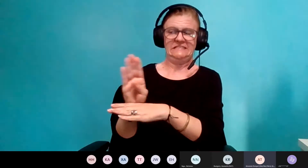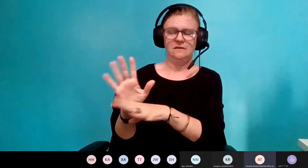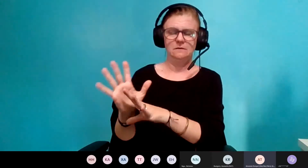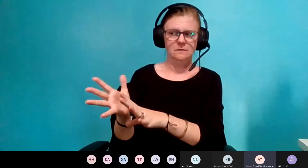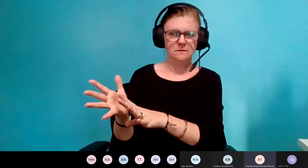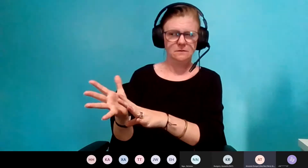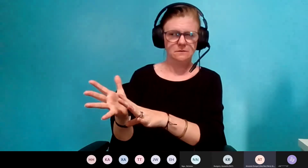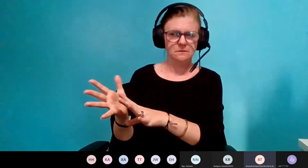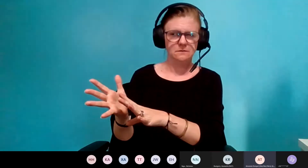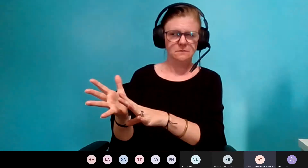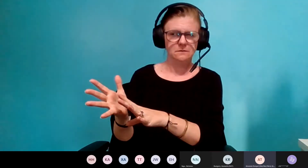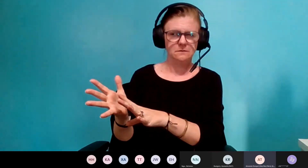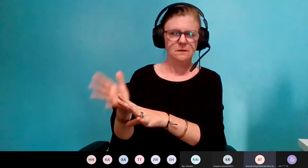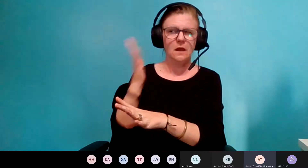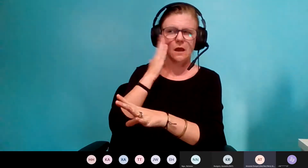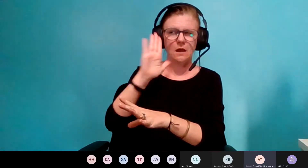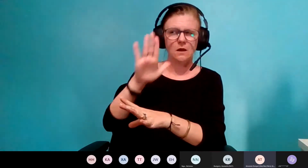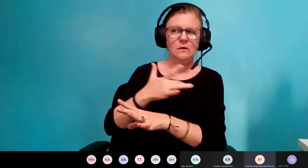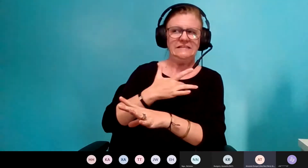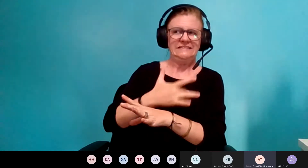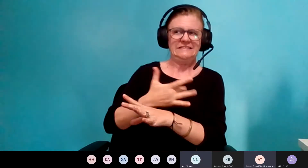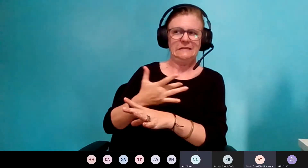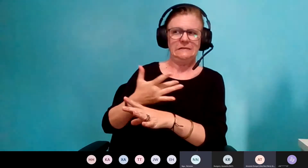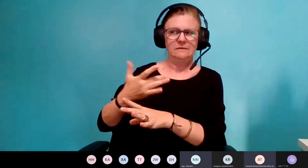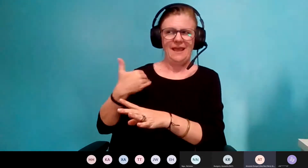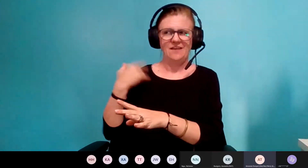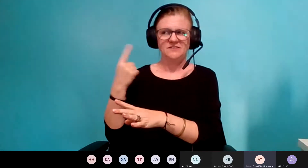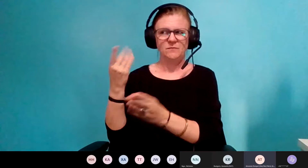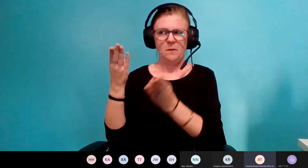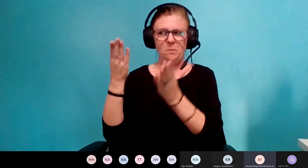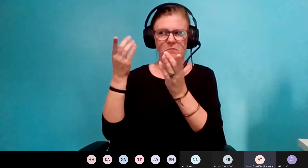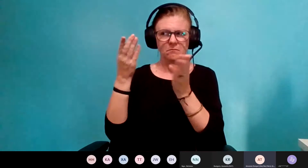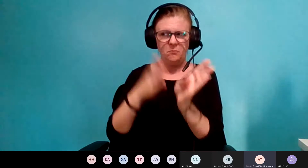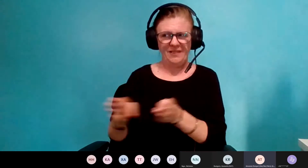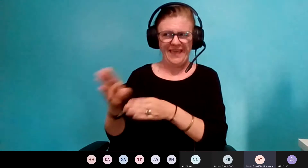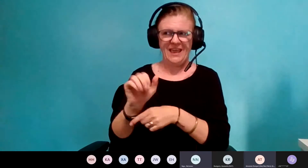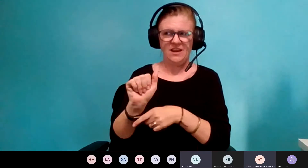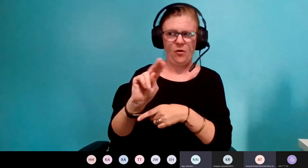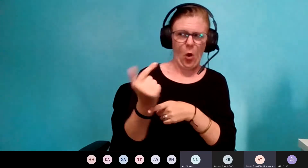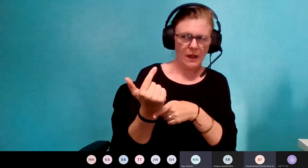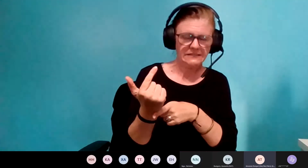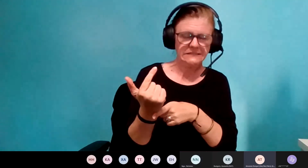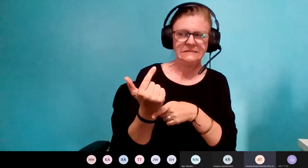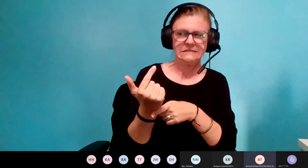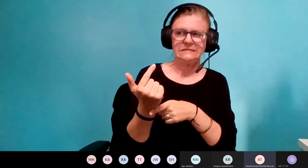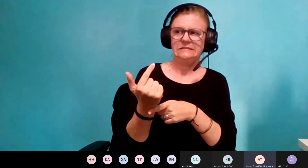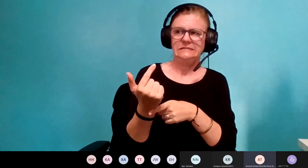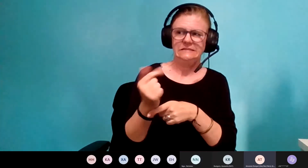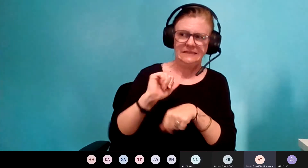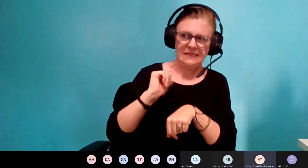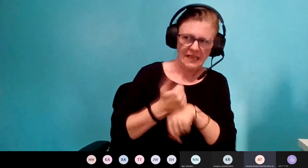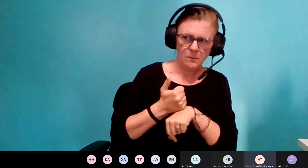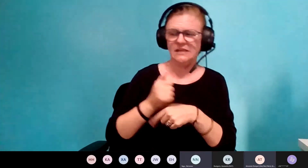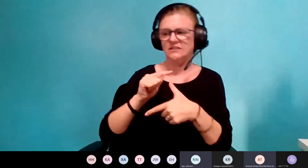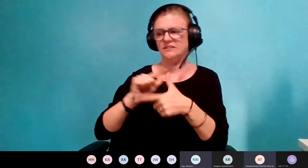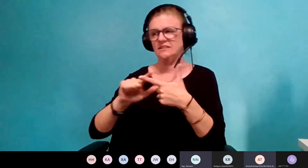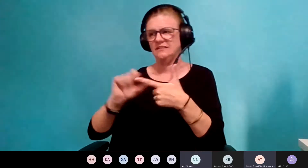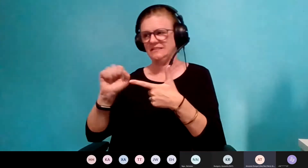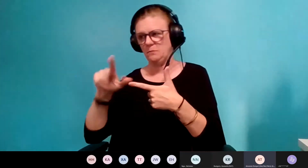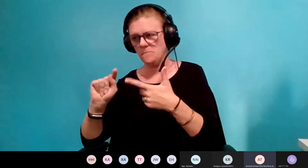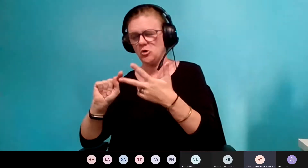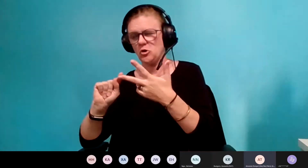And normally we have something planned in August, final implementation happens in September, and then